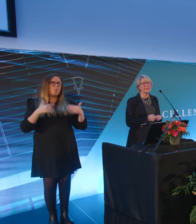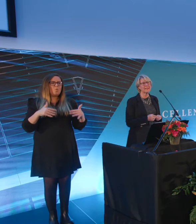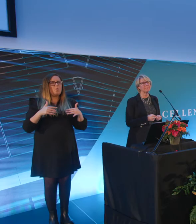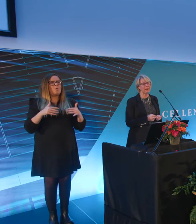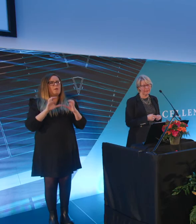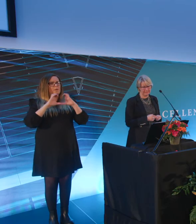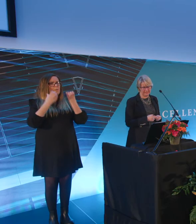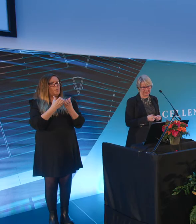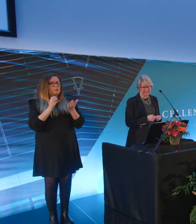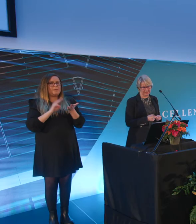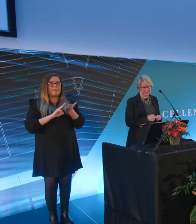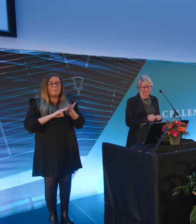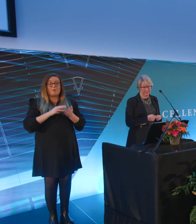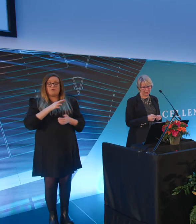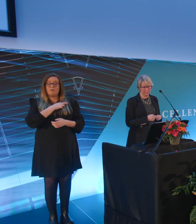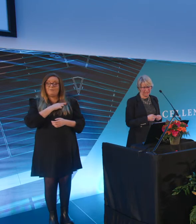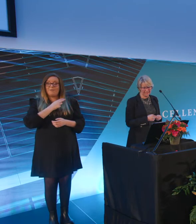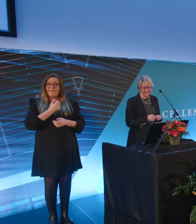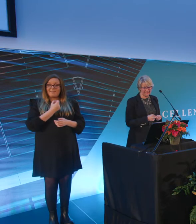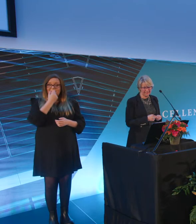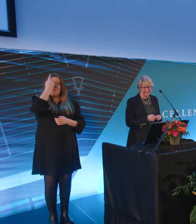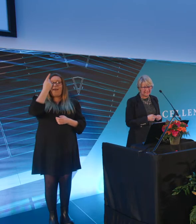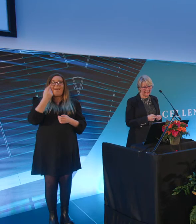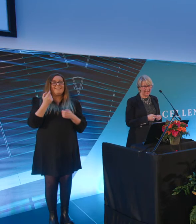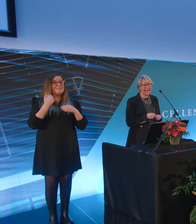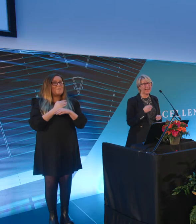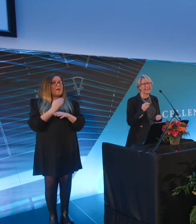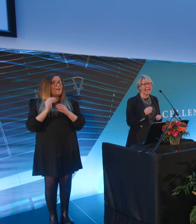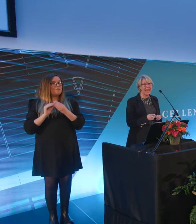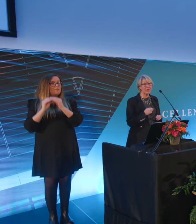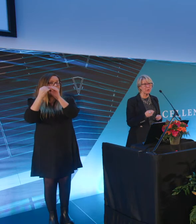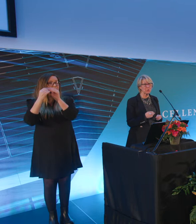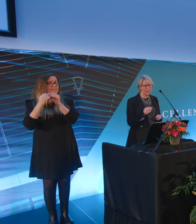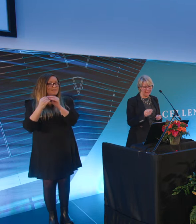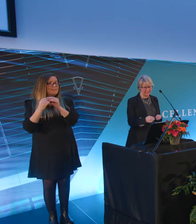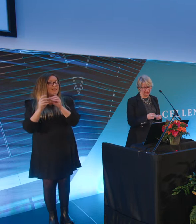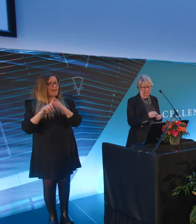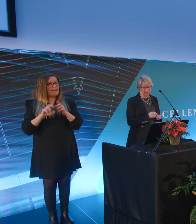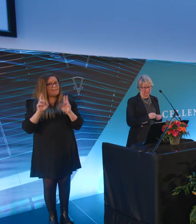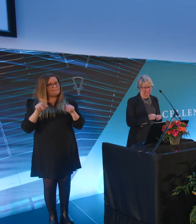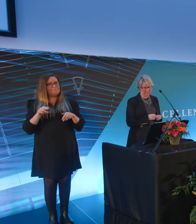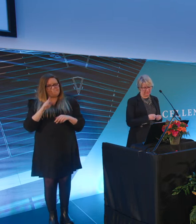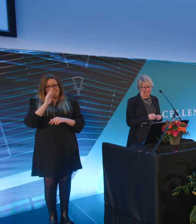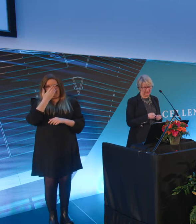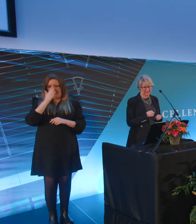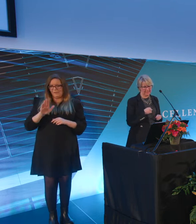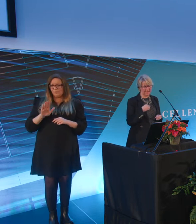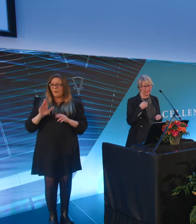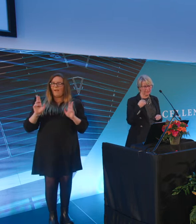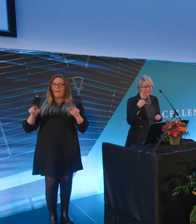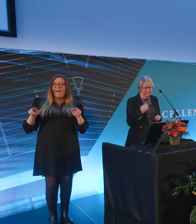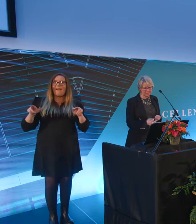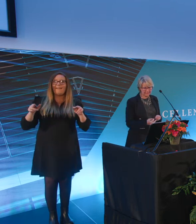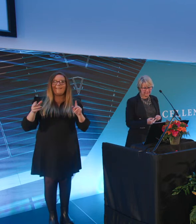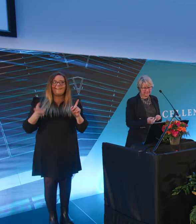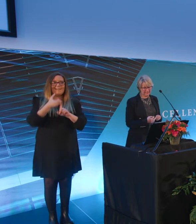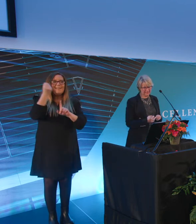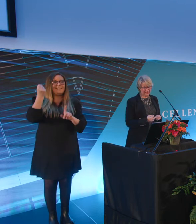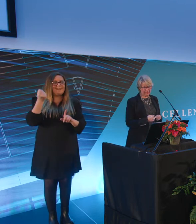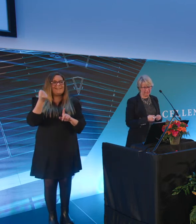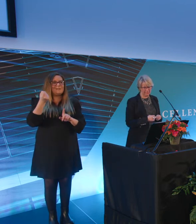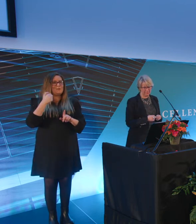I am inspired by the creativity and can-do attitude I see, and I'm